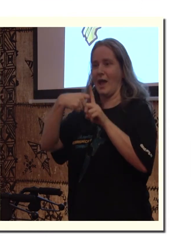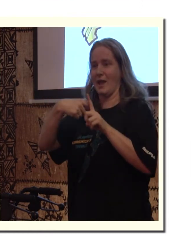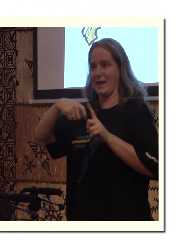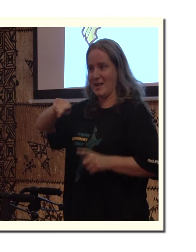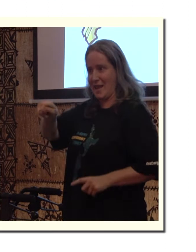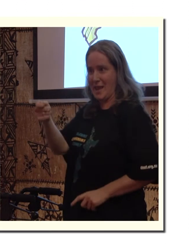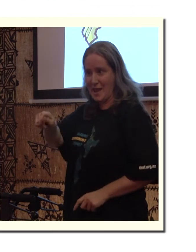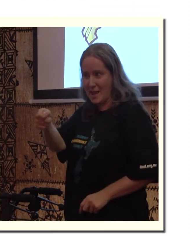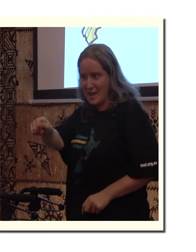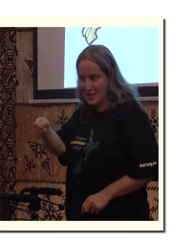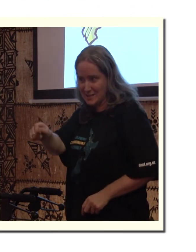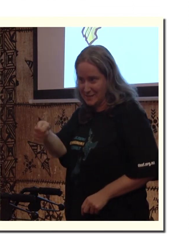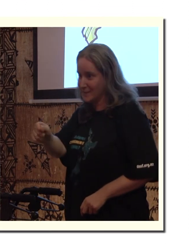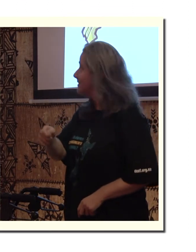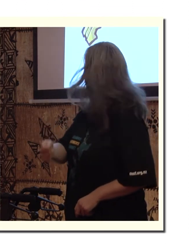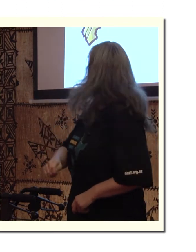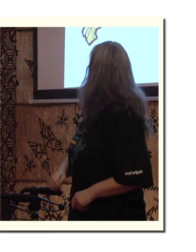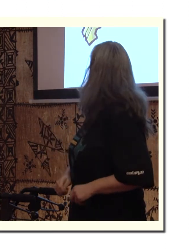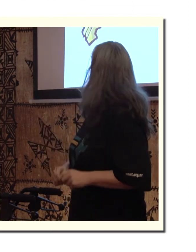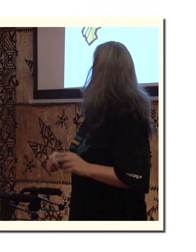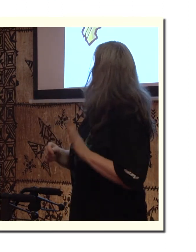K, key.